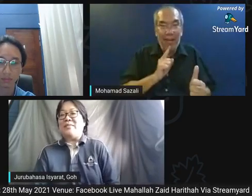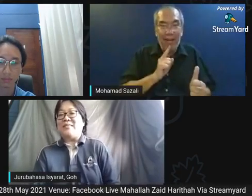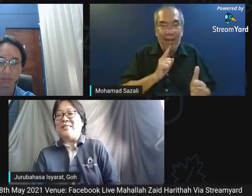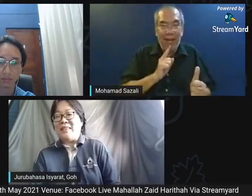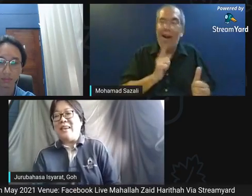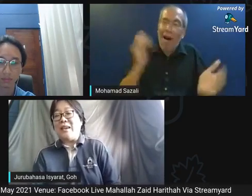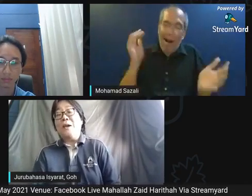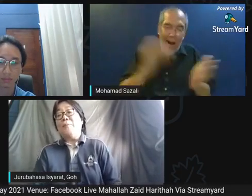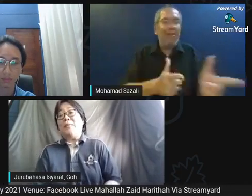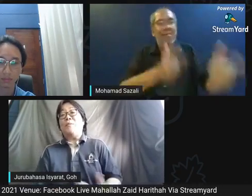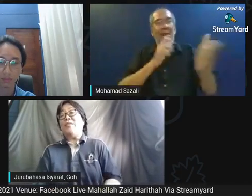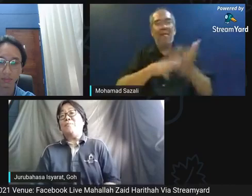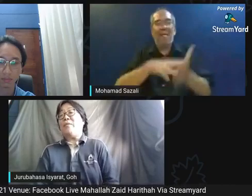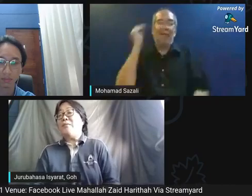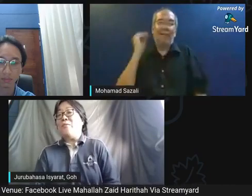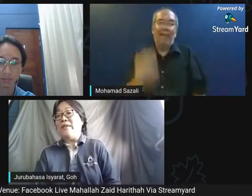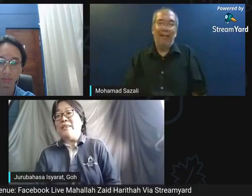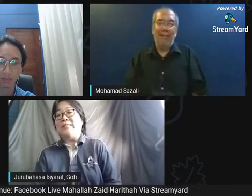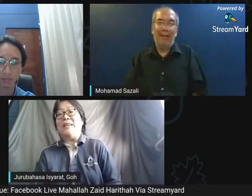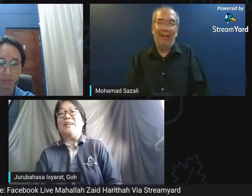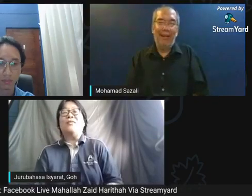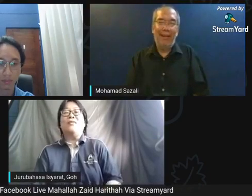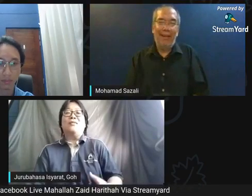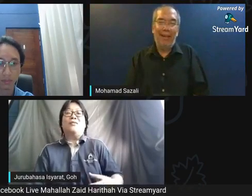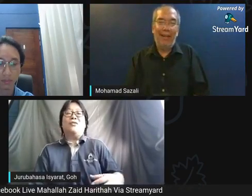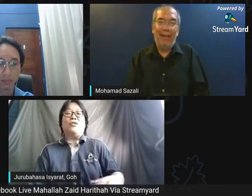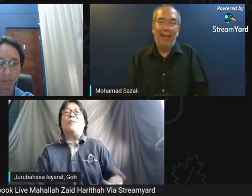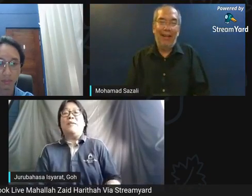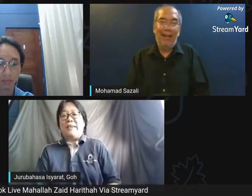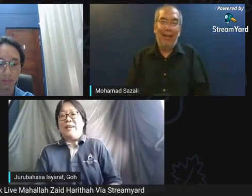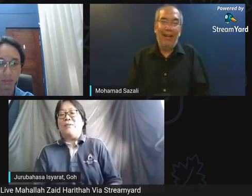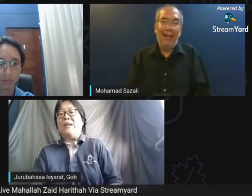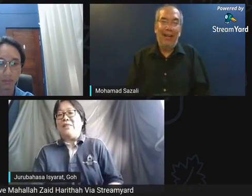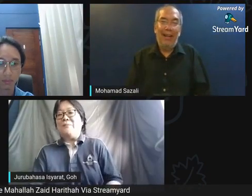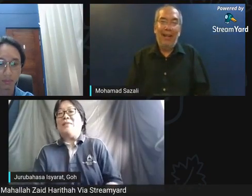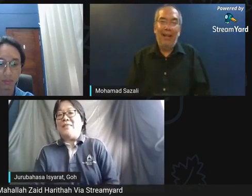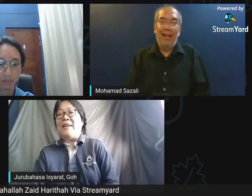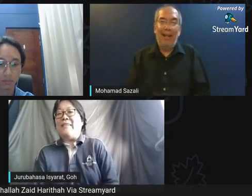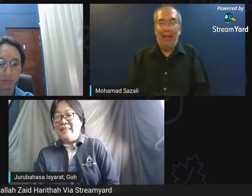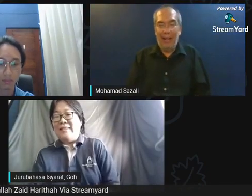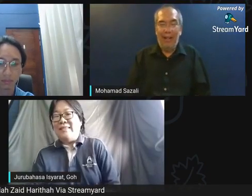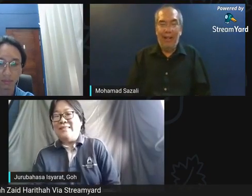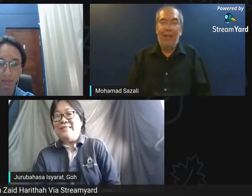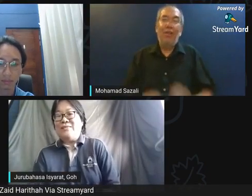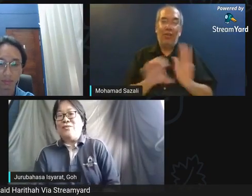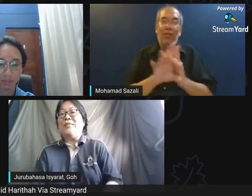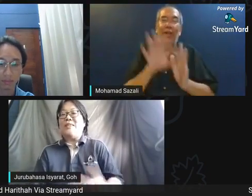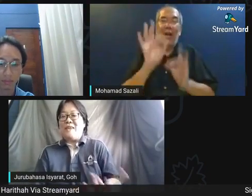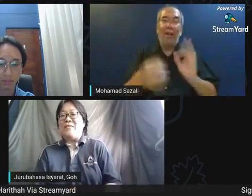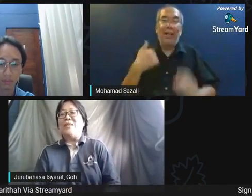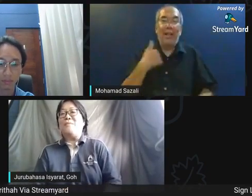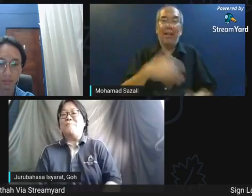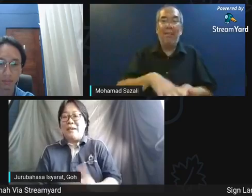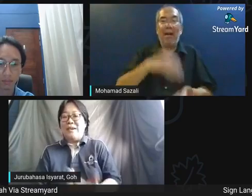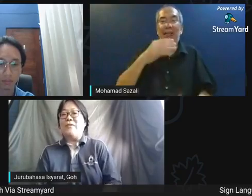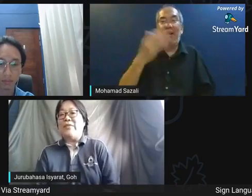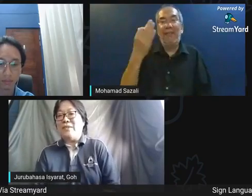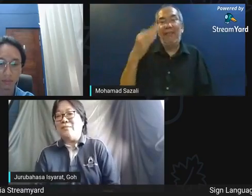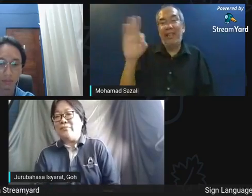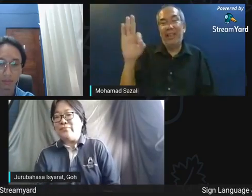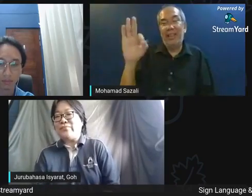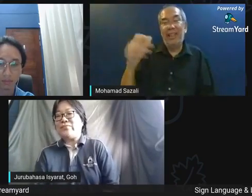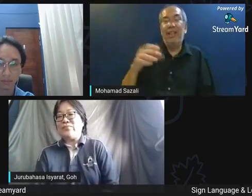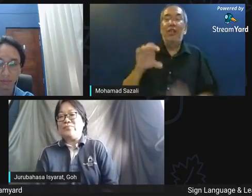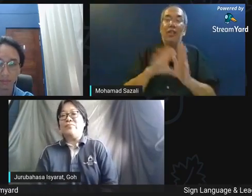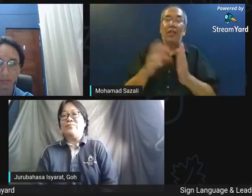how the sounds like. But the most important one is like to communicate with that person directly, to interact with them, mingle with